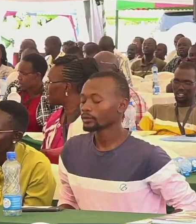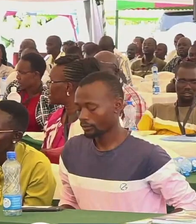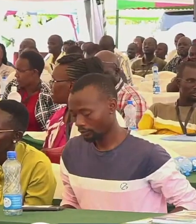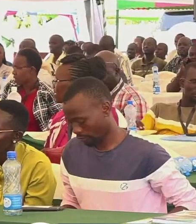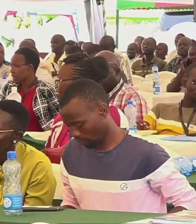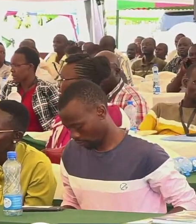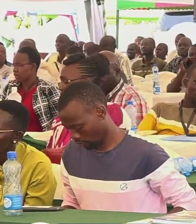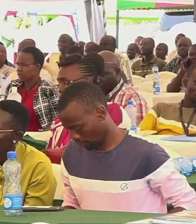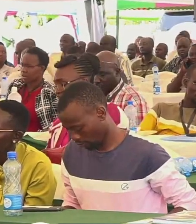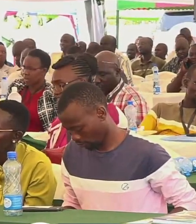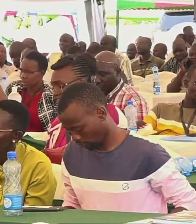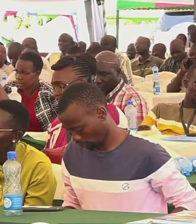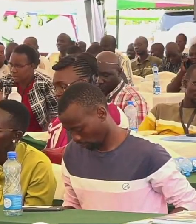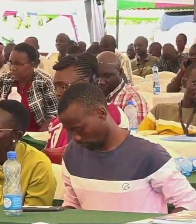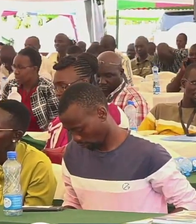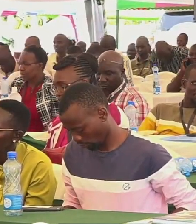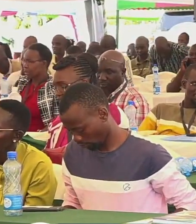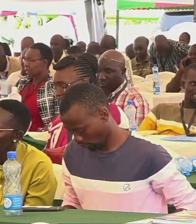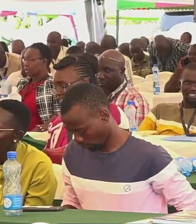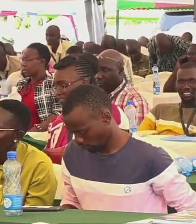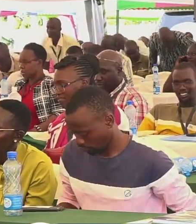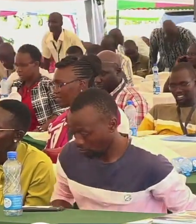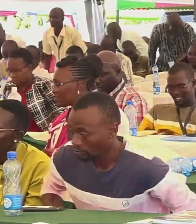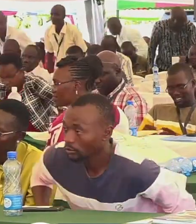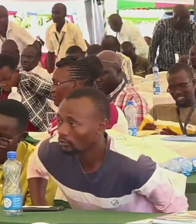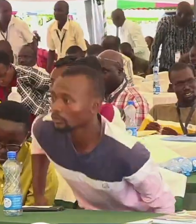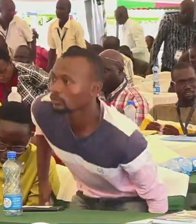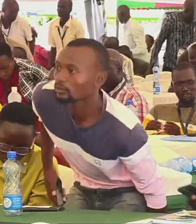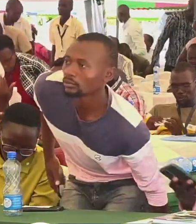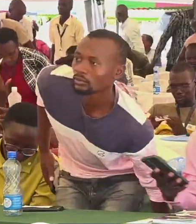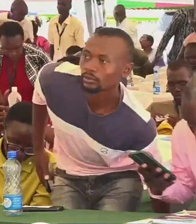The national anthem, please, if it can be played. Close.